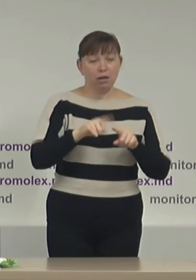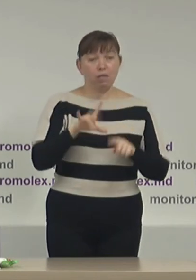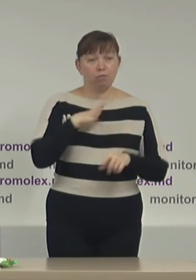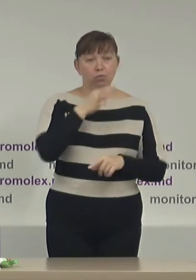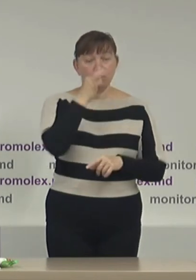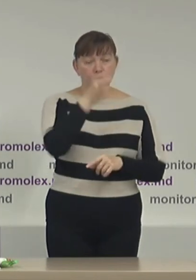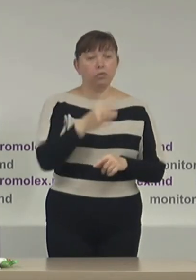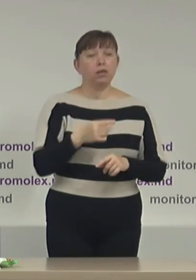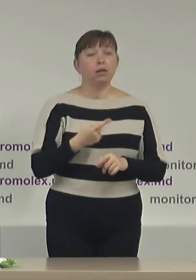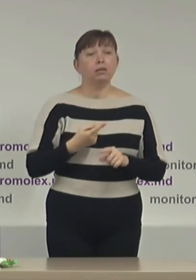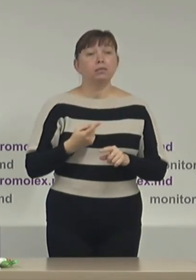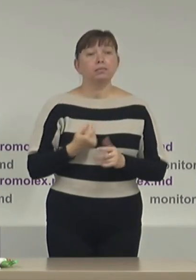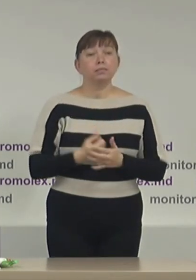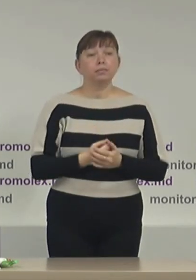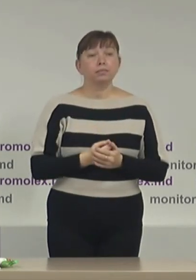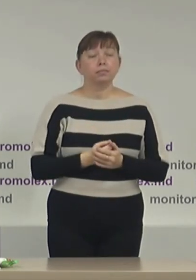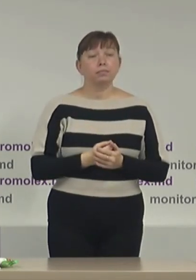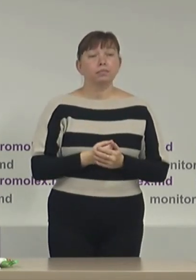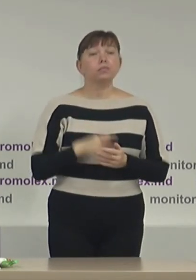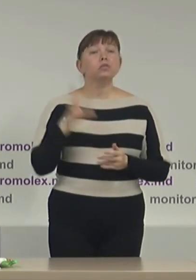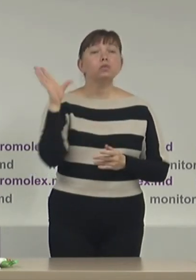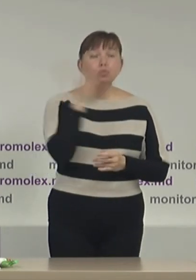second call that I want to make